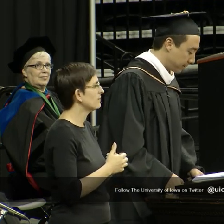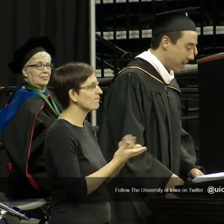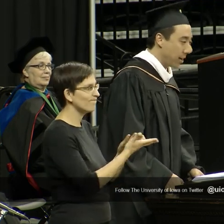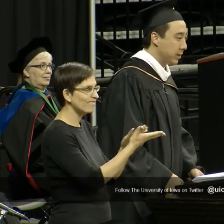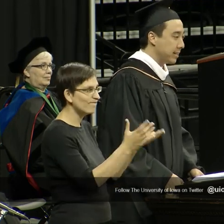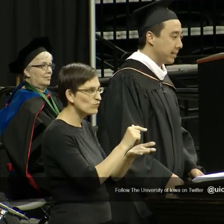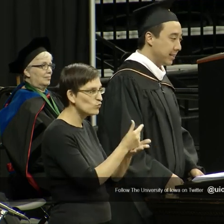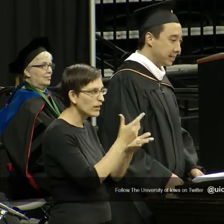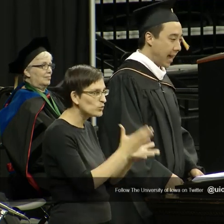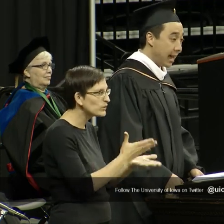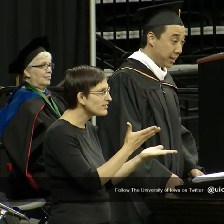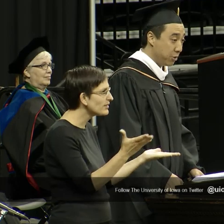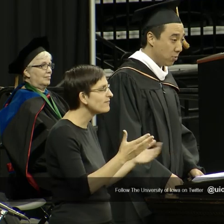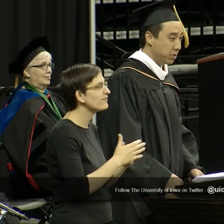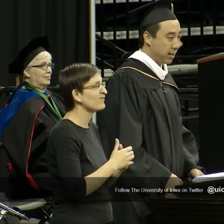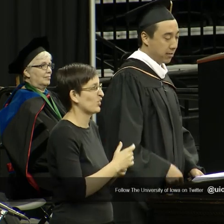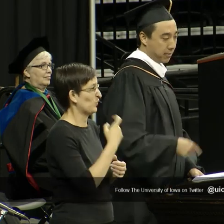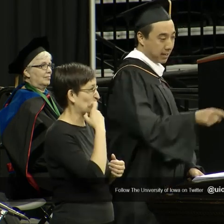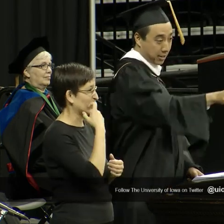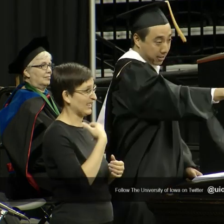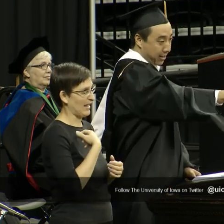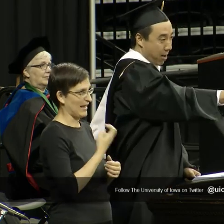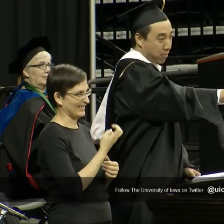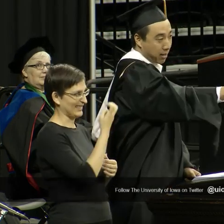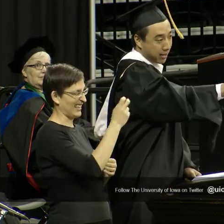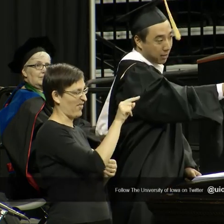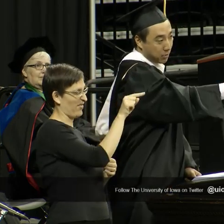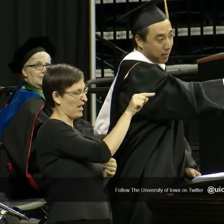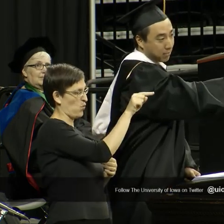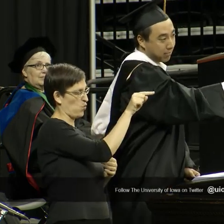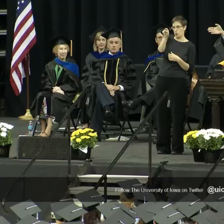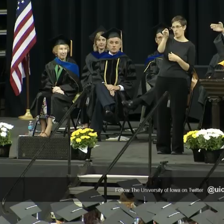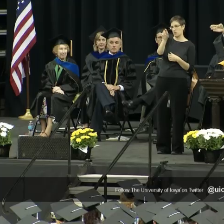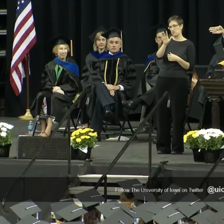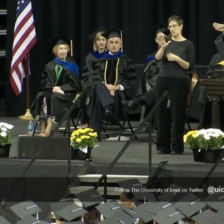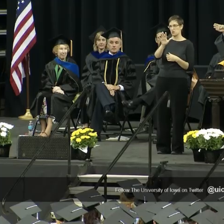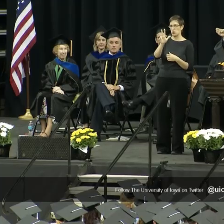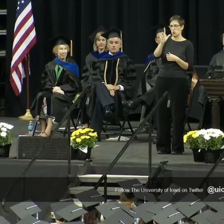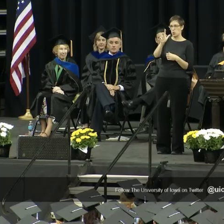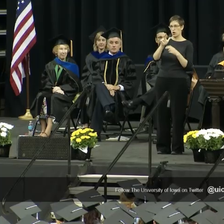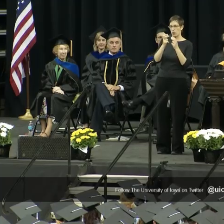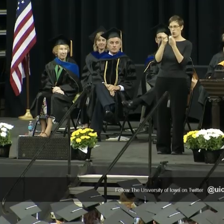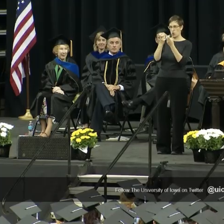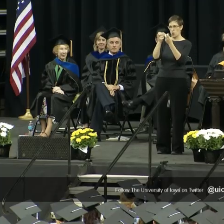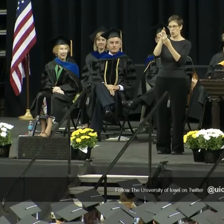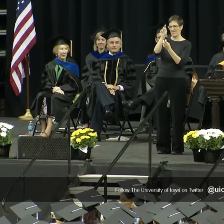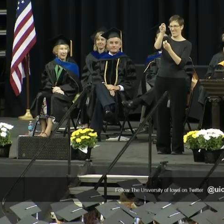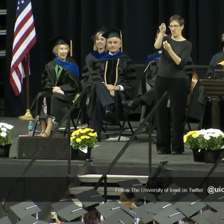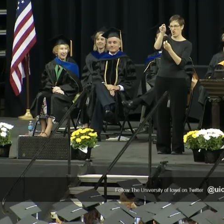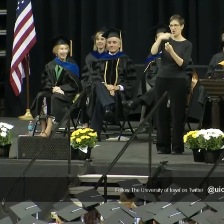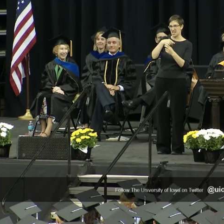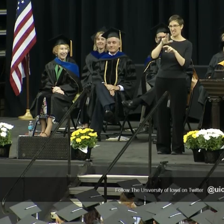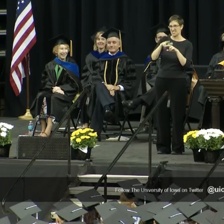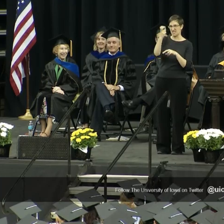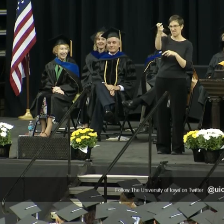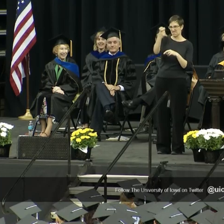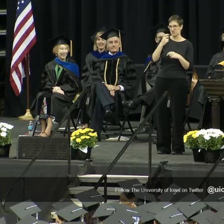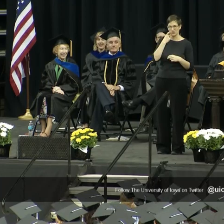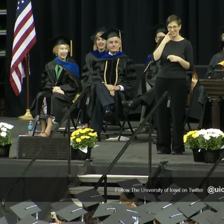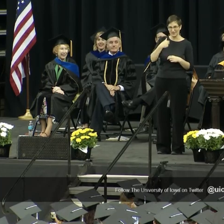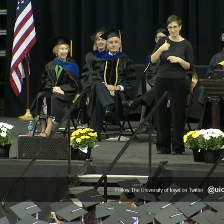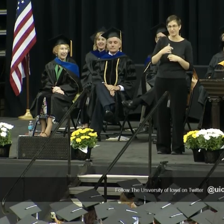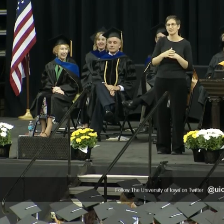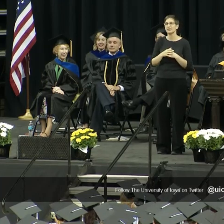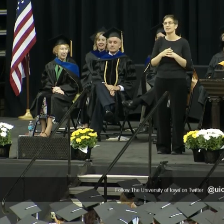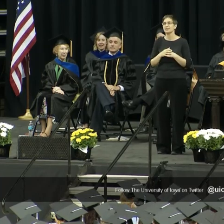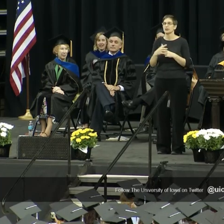Graduates, I recently sat in your chair. It was actually that one right there, and it was about 23 rows back. So I am